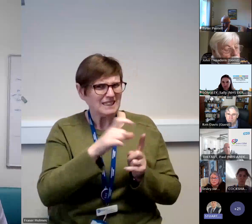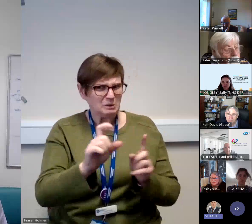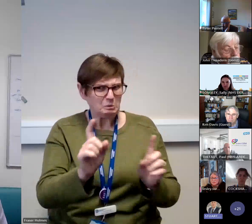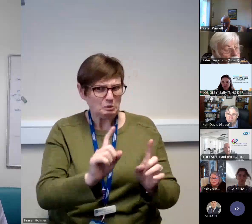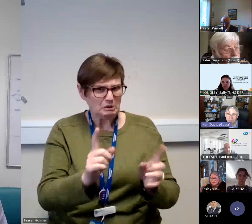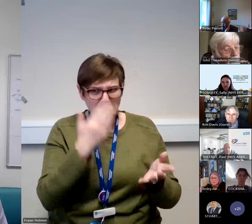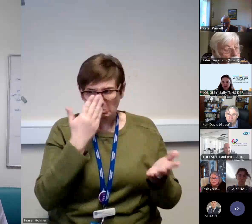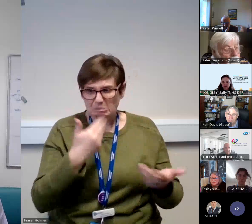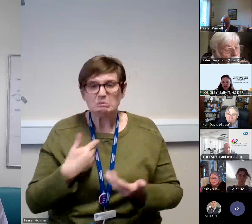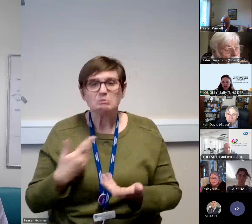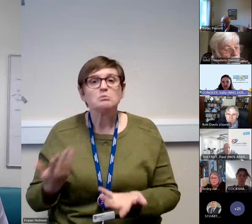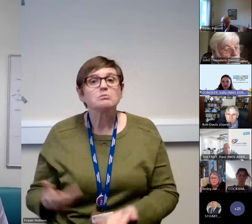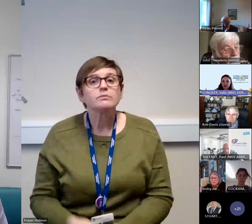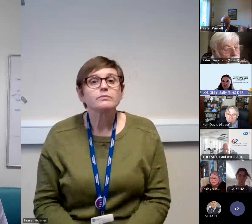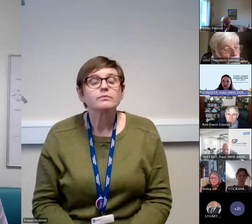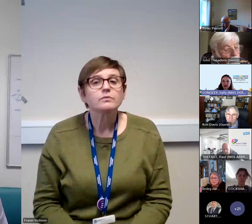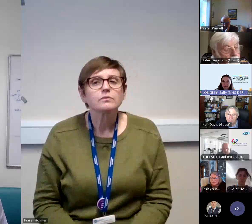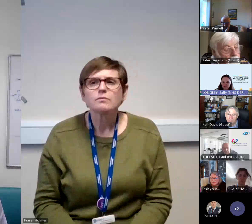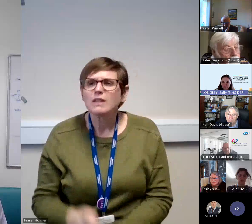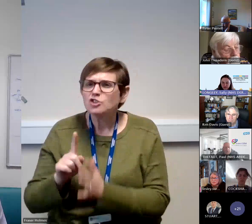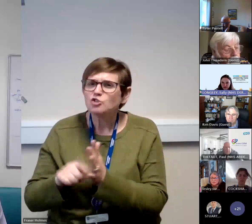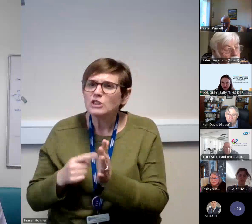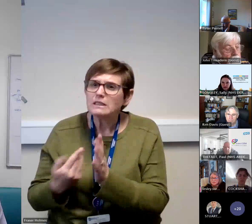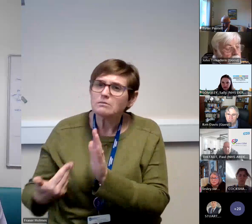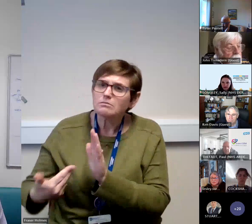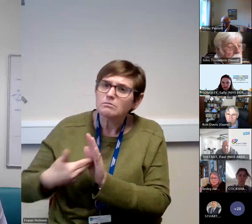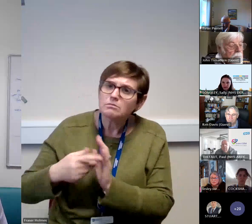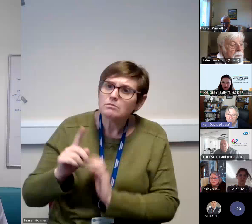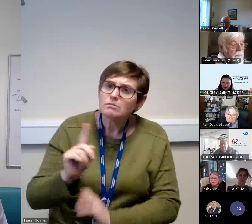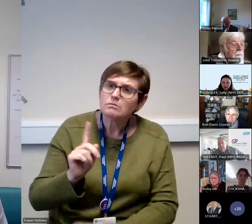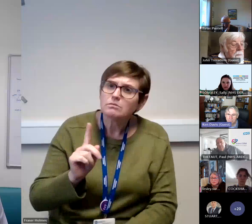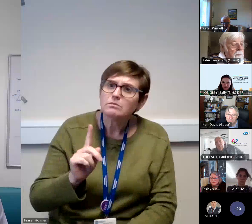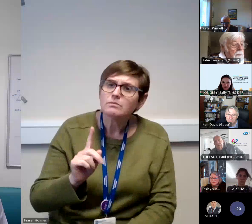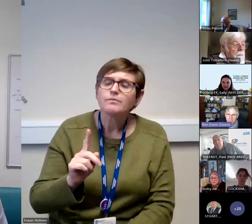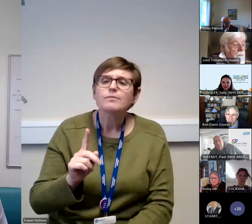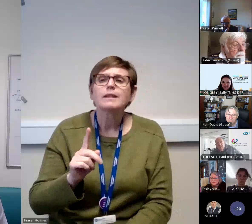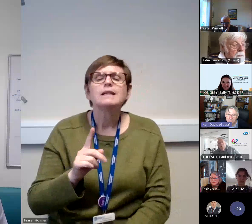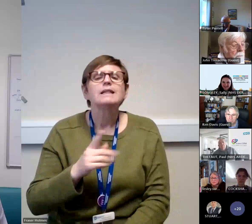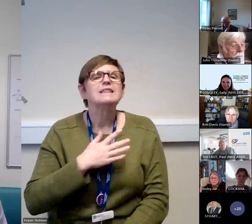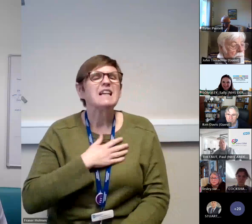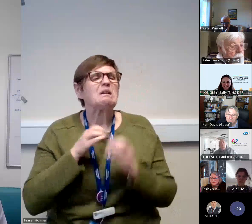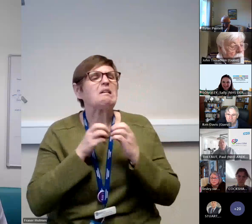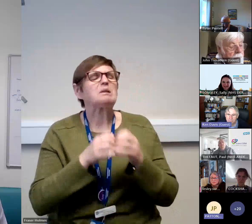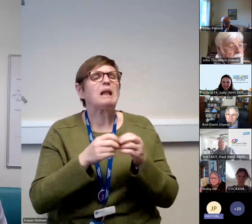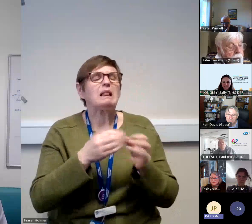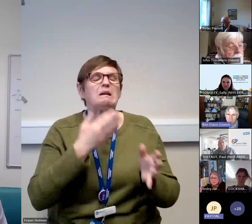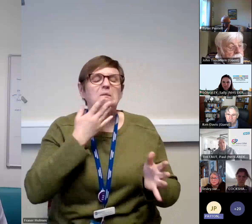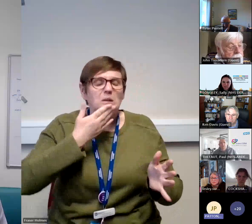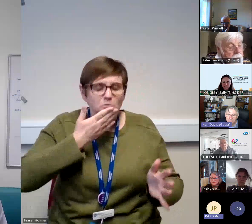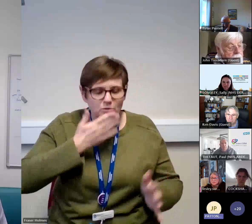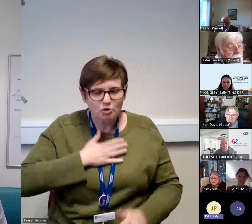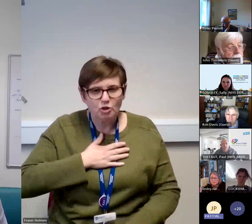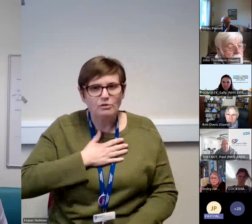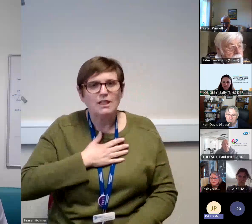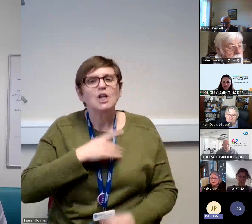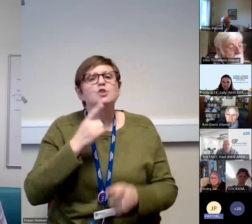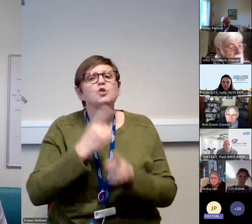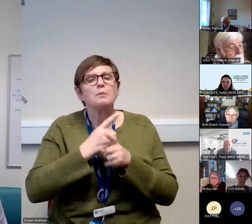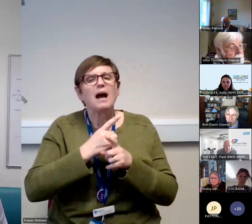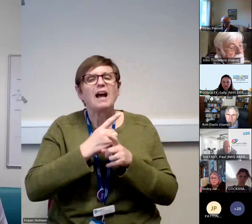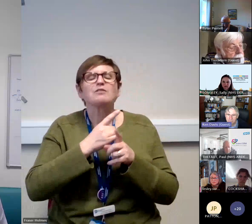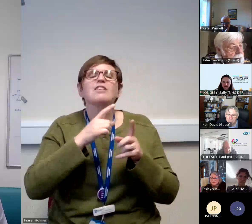though. Janine, do you want to come in? Sorry, that was my spelling there. It's I'm talking about the Diagnostic